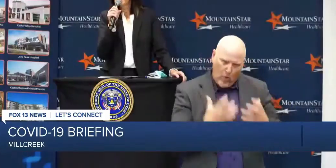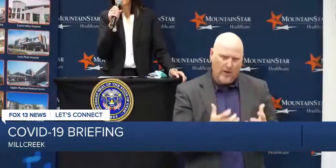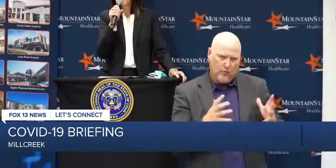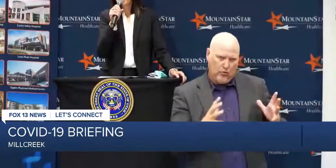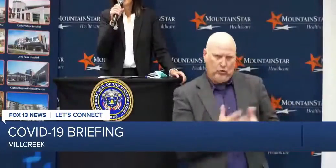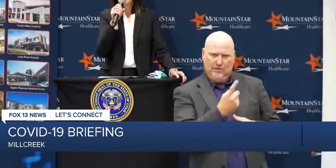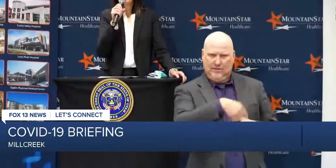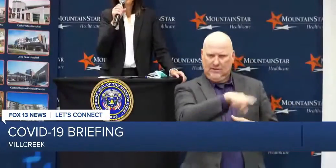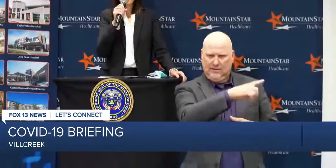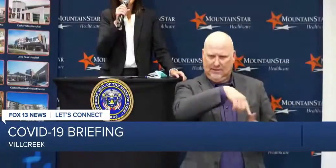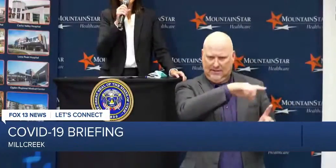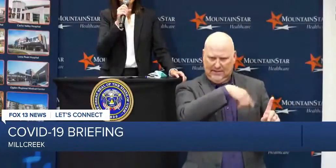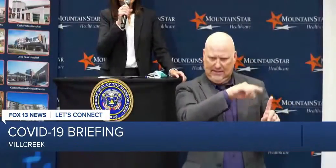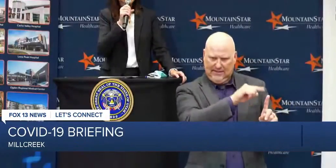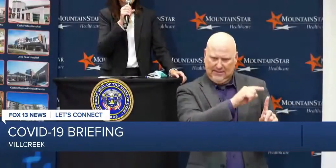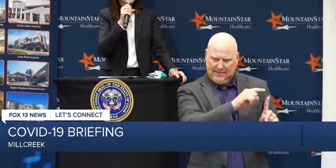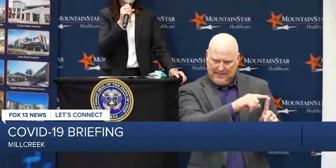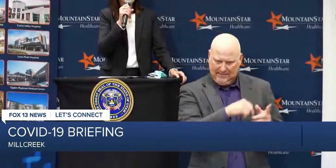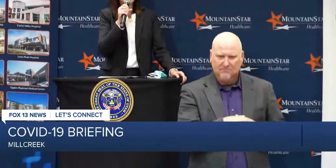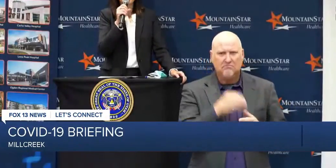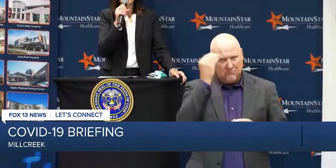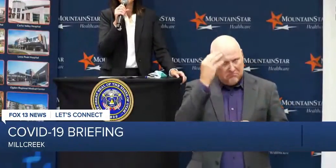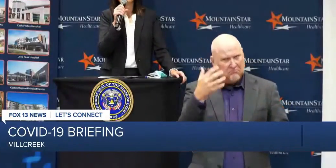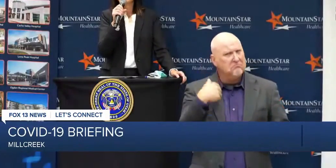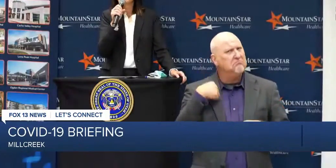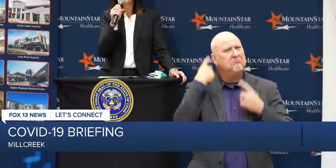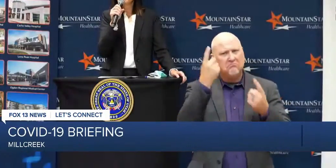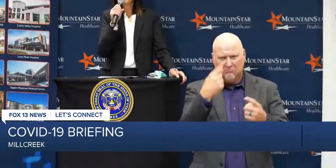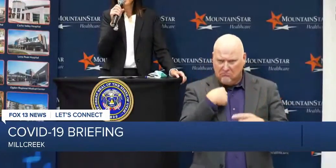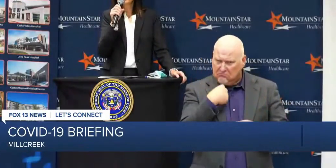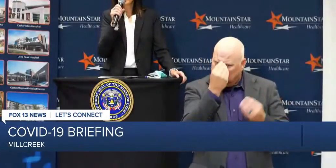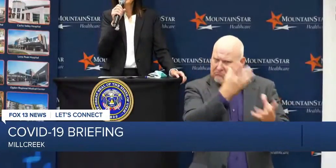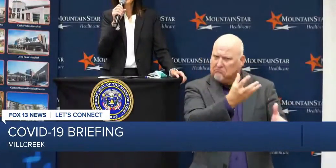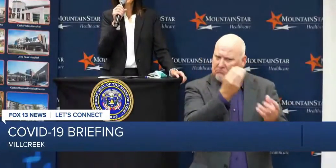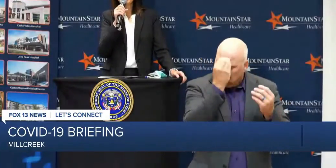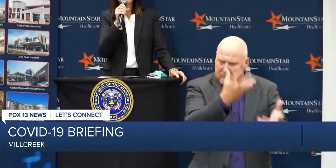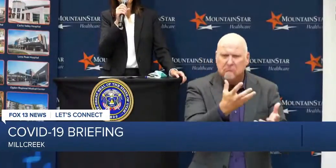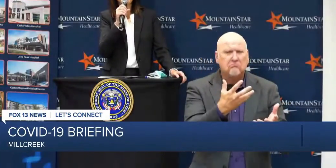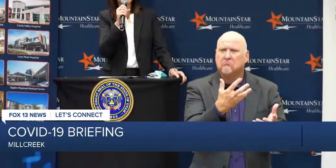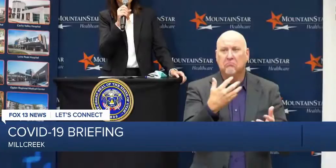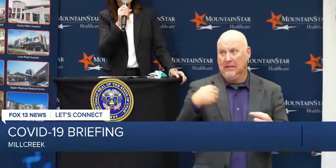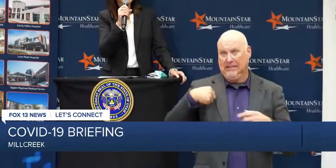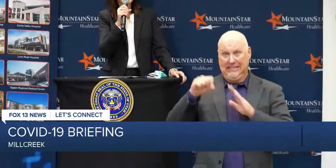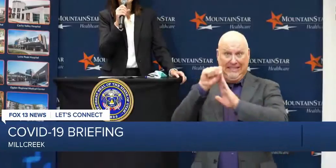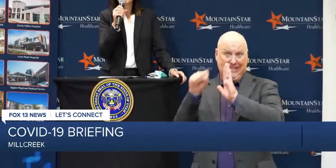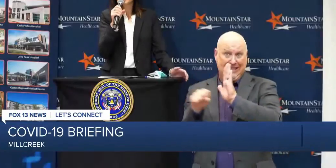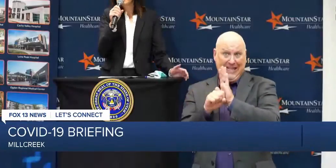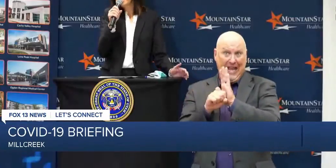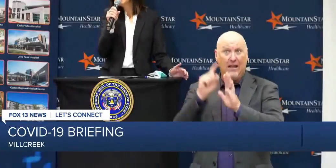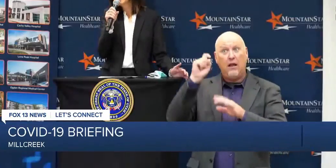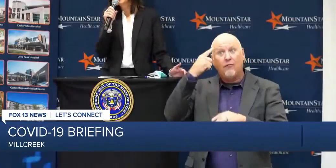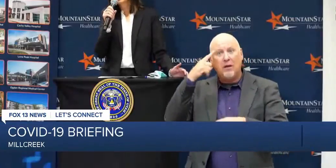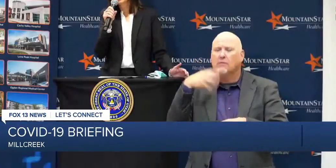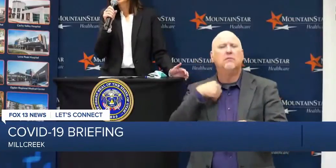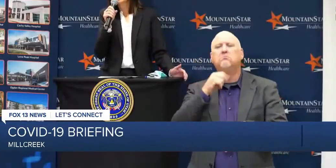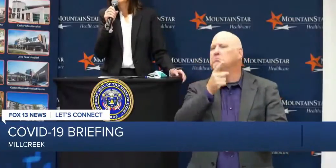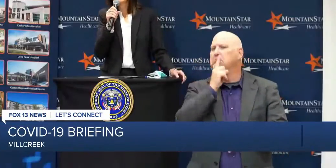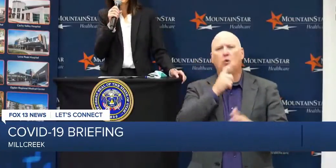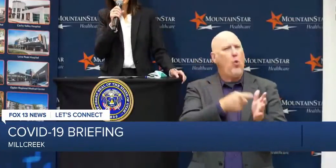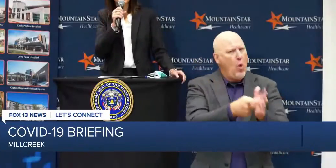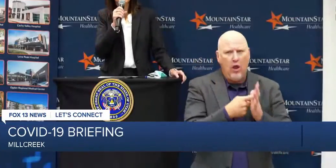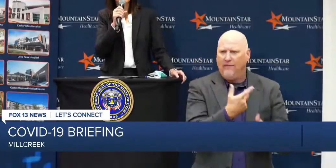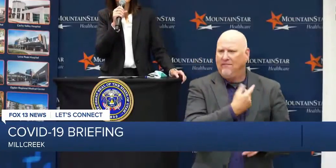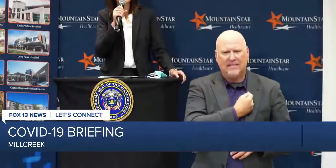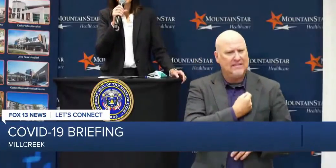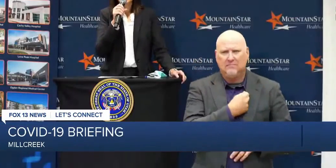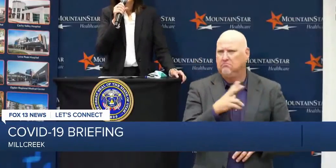vaccines. But we also are big believers in the free market. And we're also big believers in personal responsibility and consequences